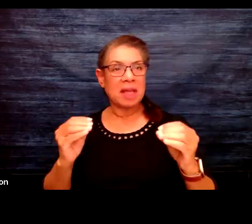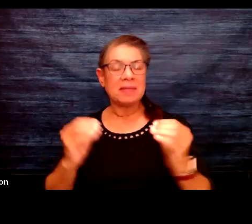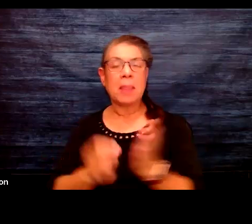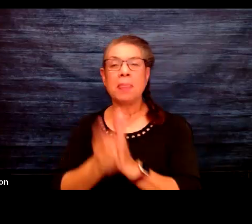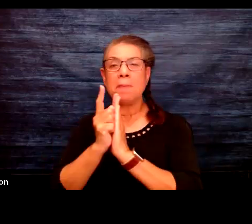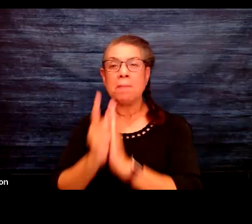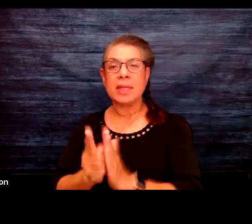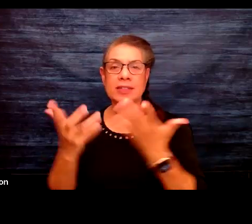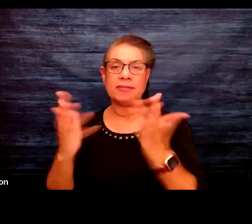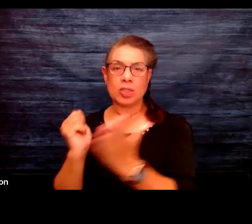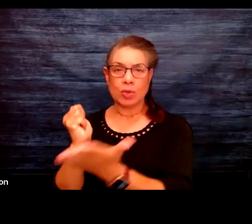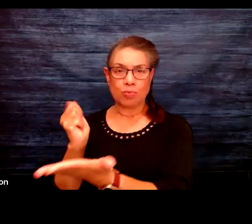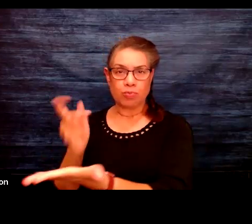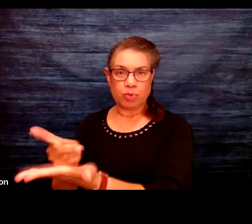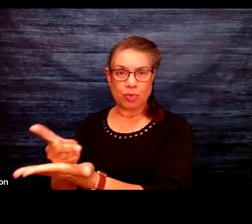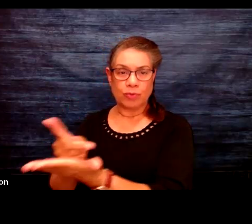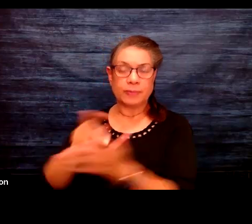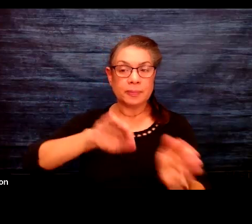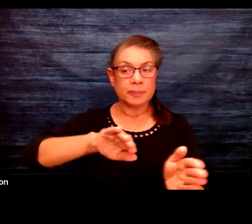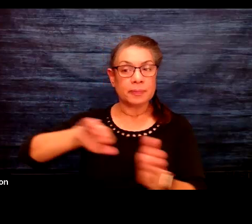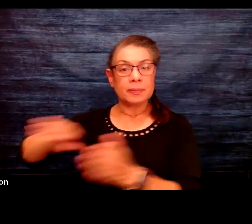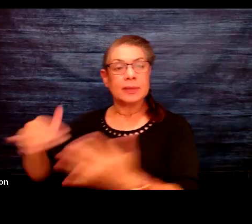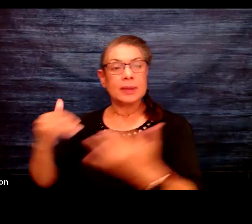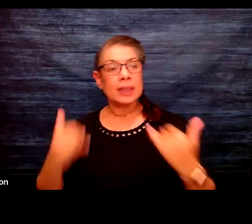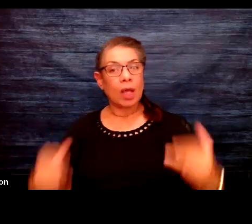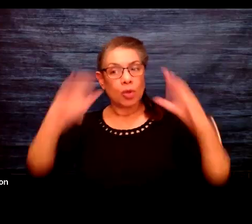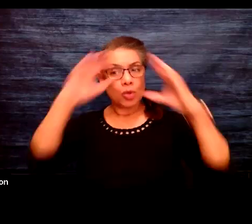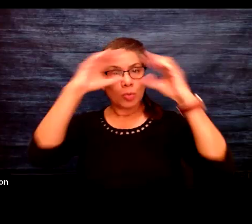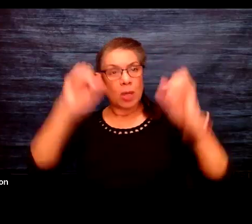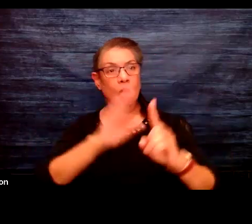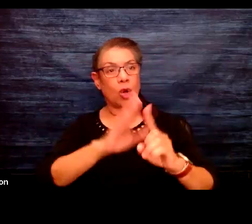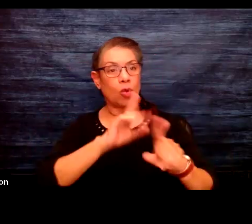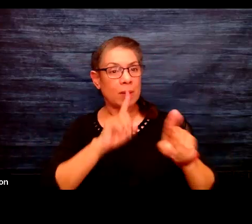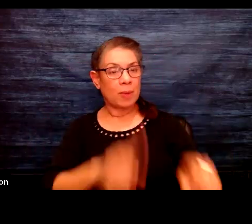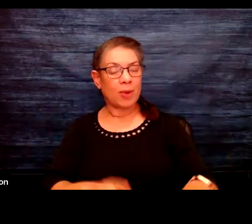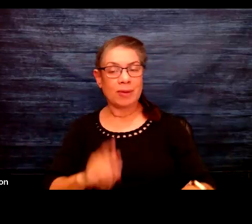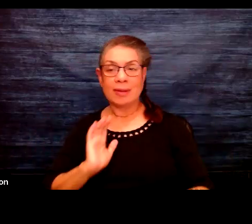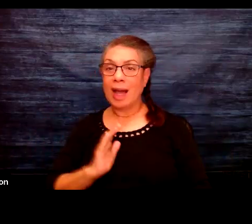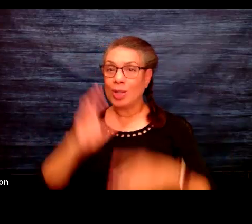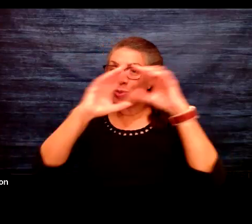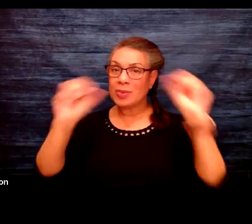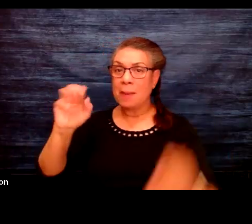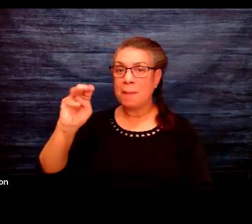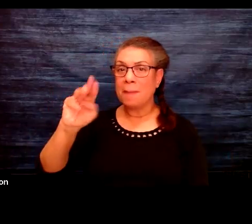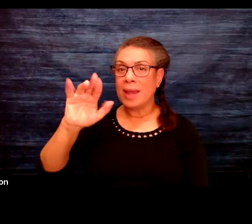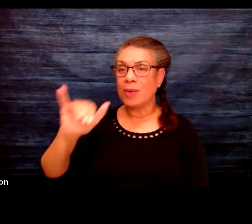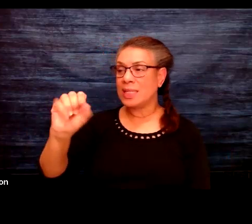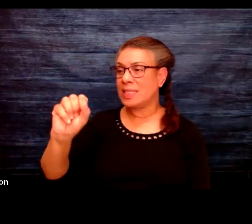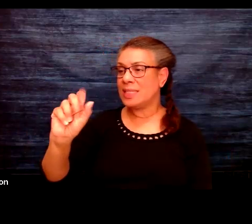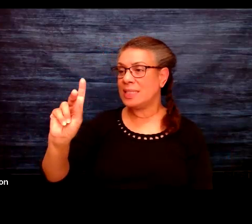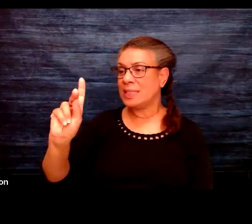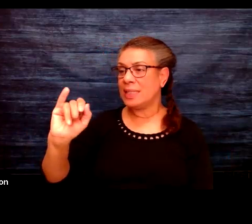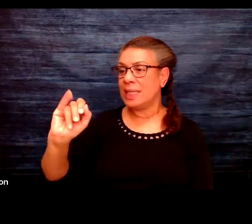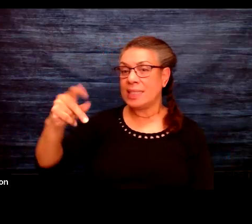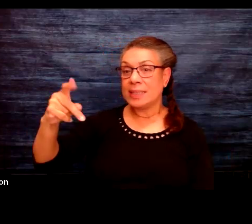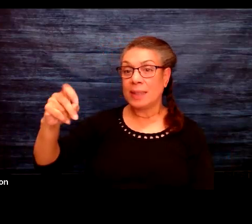are approved. We'll now move on to the superintendent's report. I present to you our superintendent, Mary Skipper. Thank you, Chair